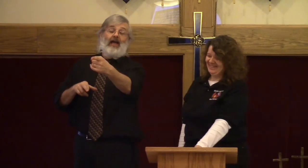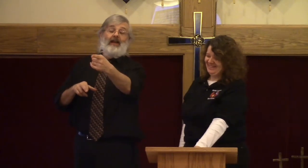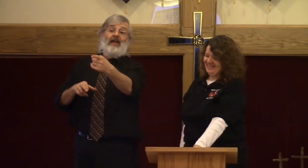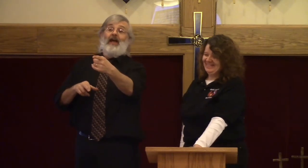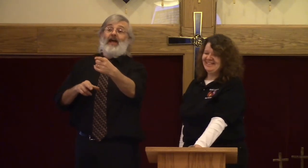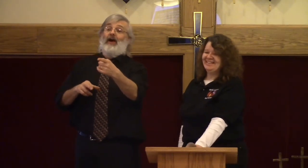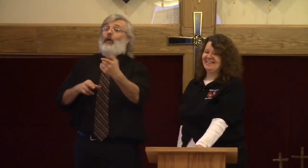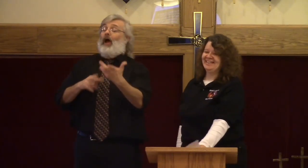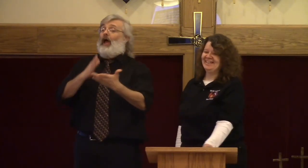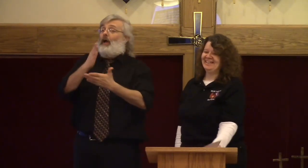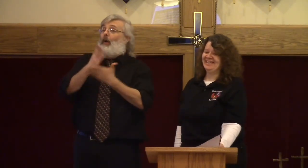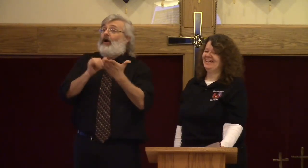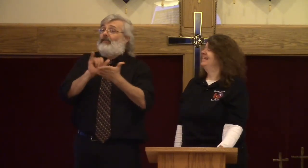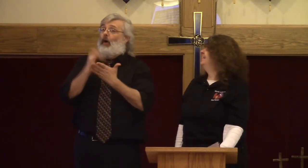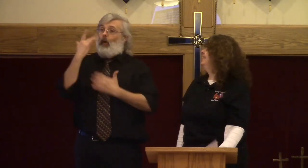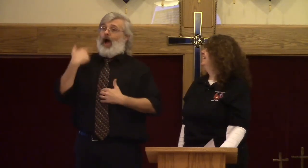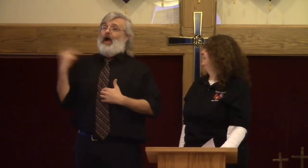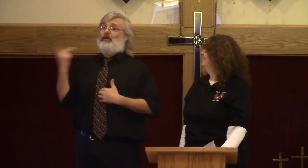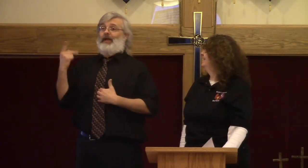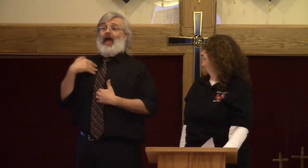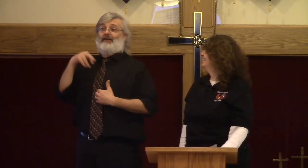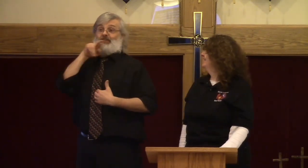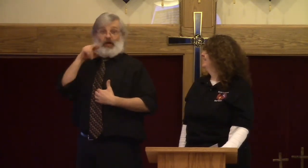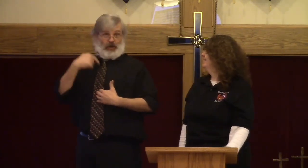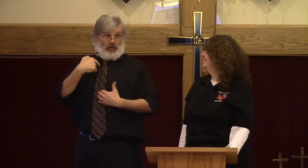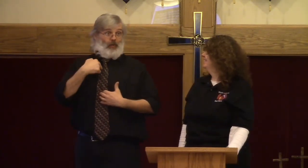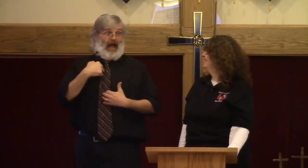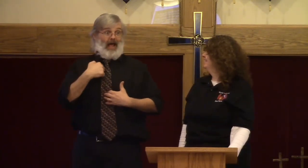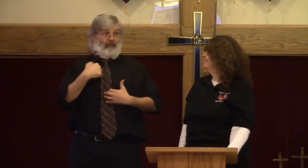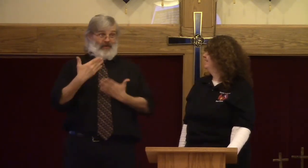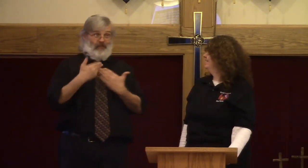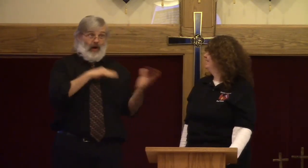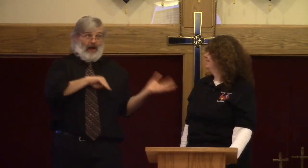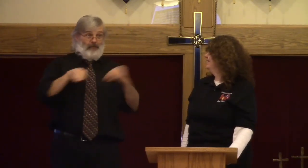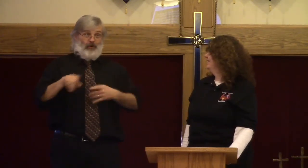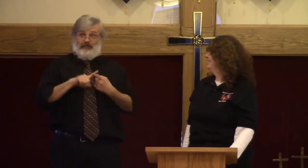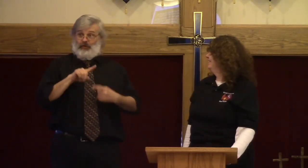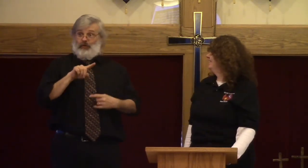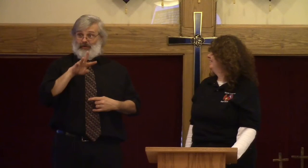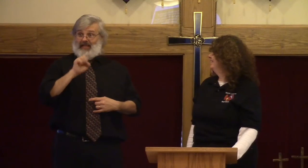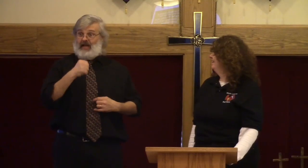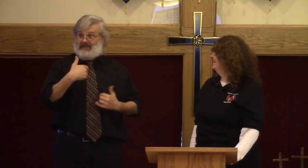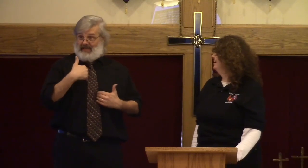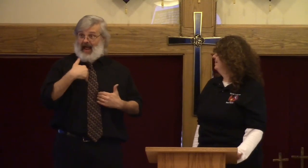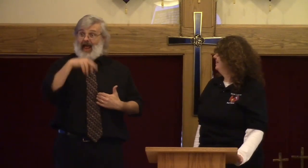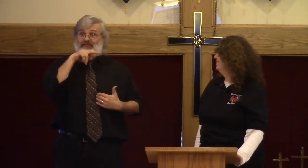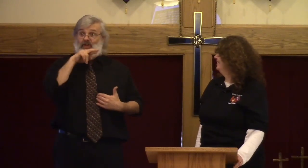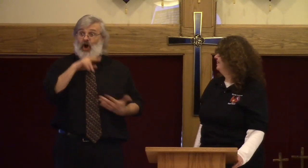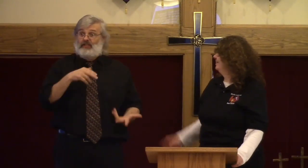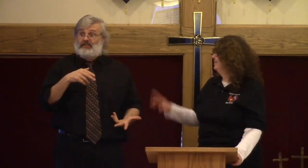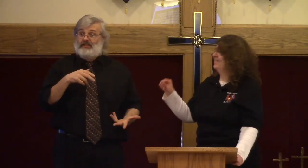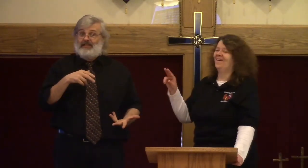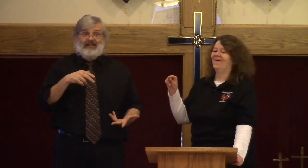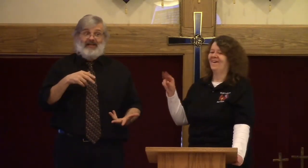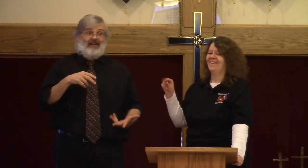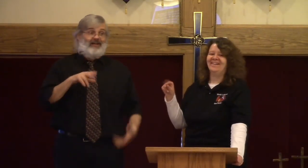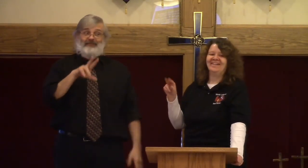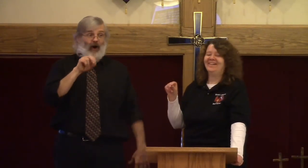And part of that, why do we have cigars? Before I moved to Wisconsin, did I have cigars?